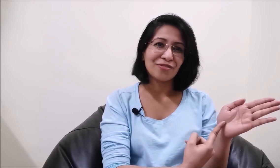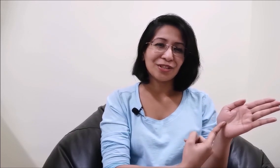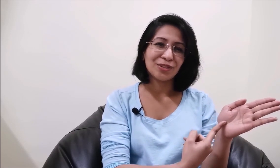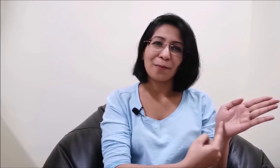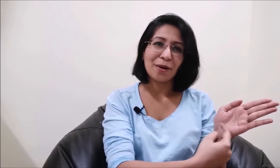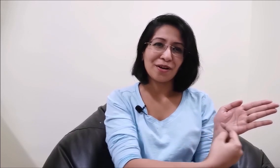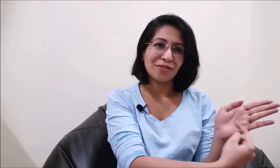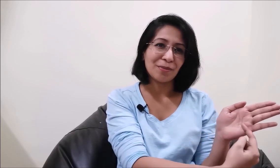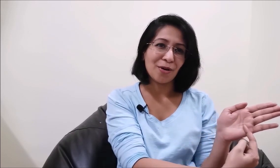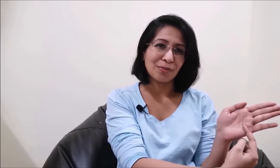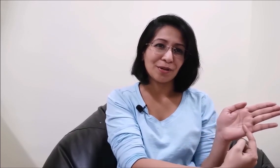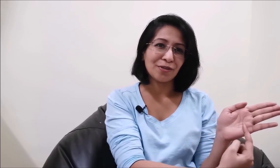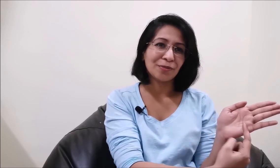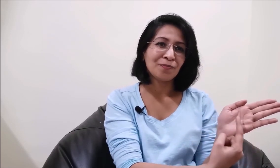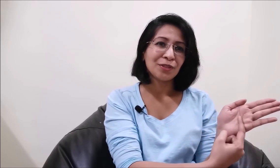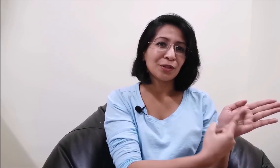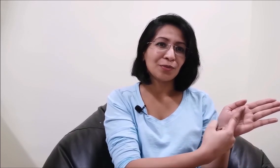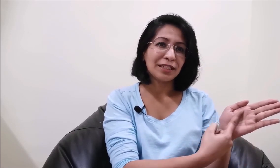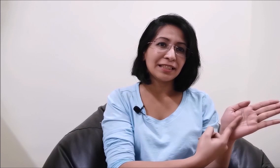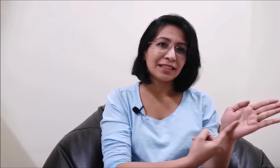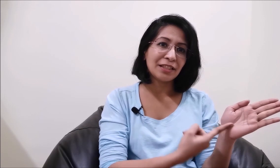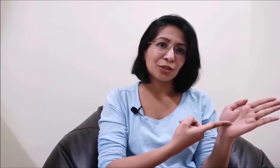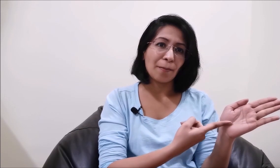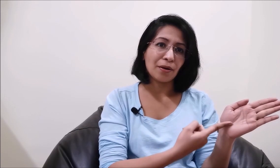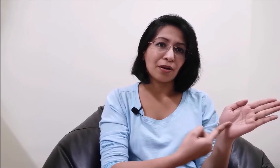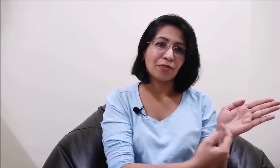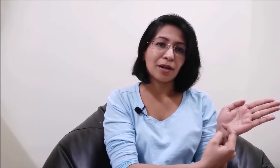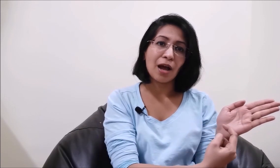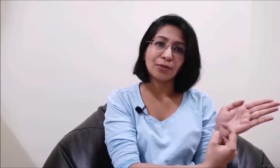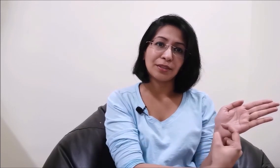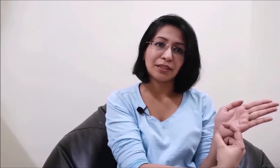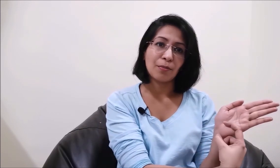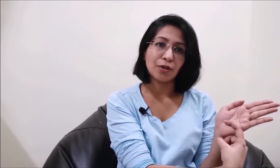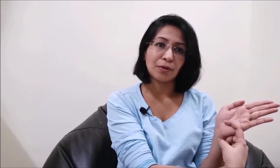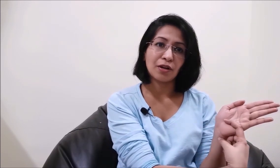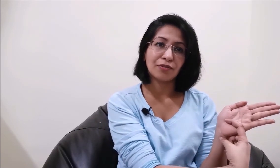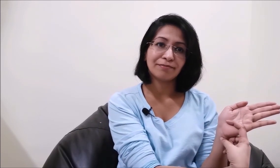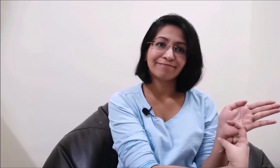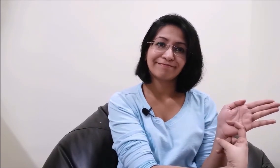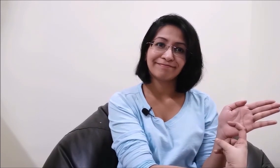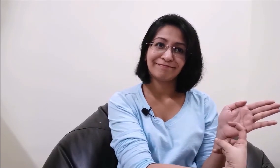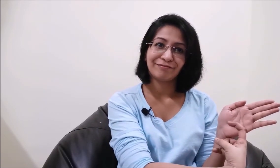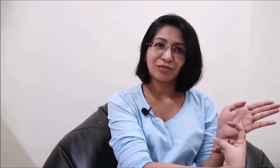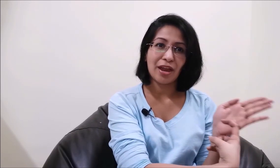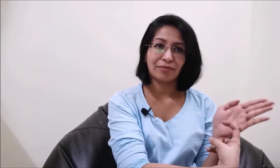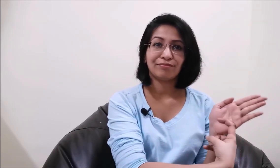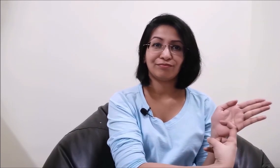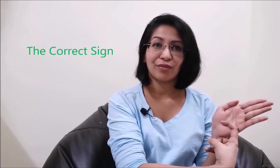first top curve and the bottom curve. So we can see the top curve, but how do we see the bottom curve? There,